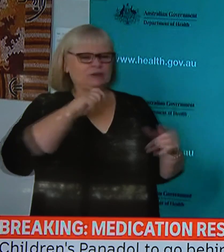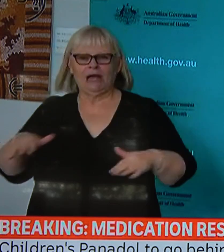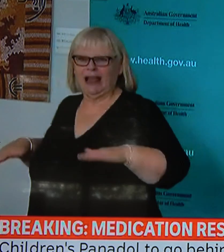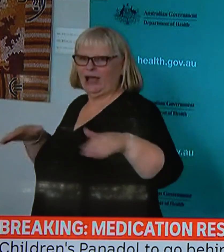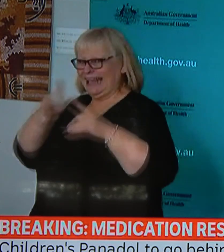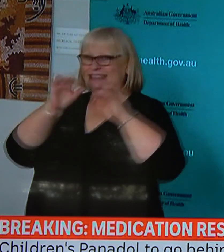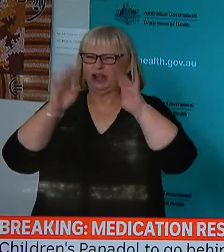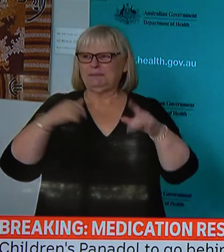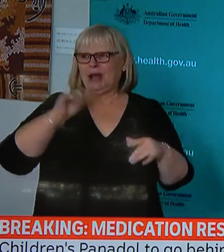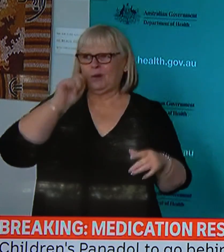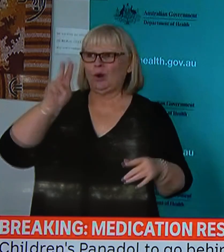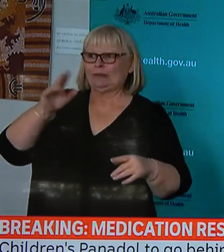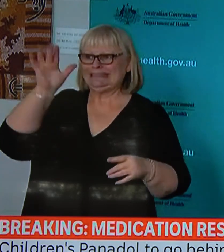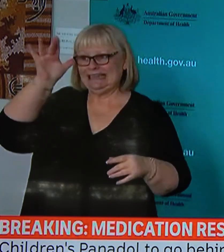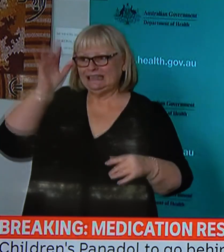that.